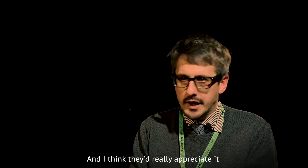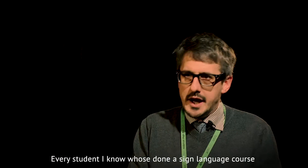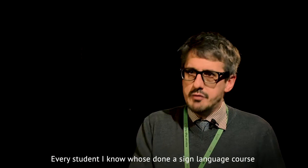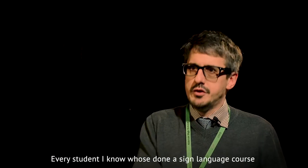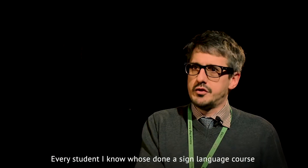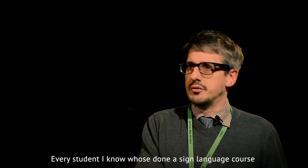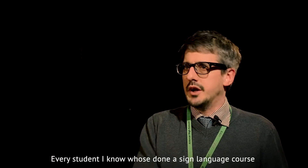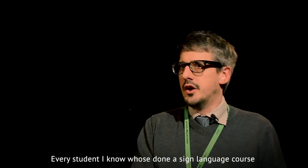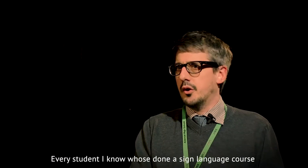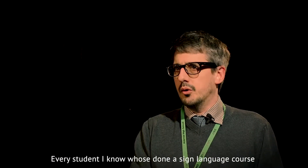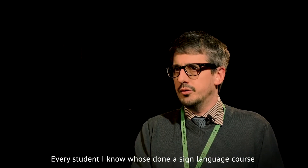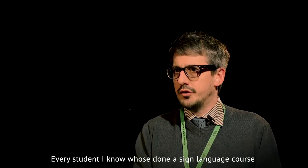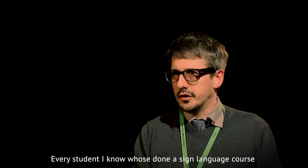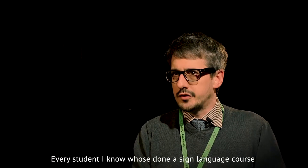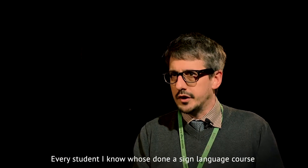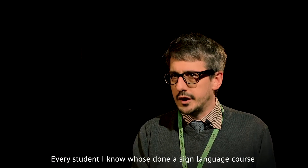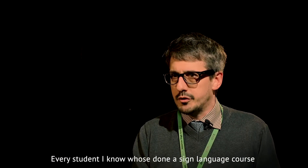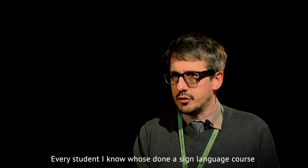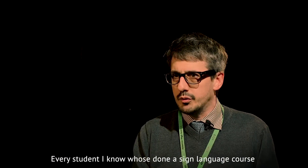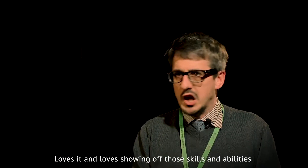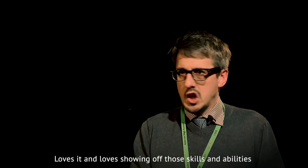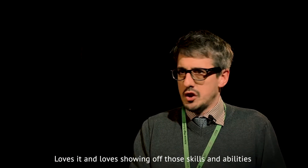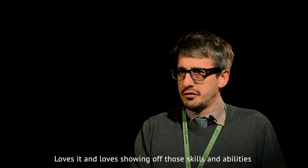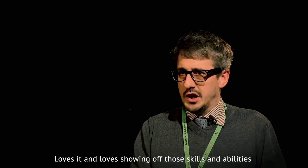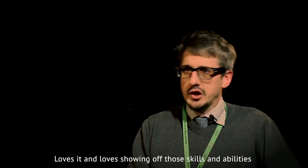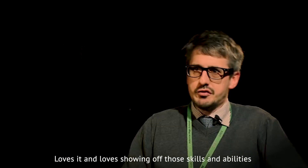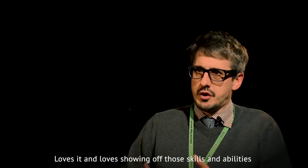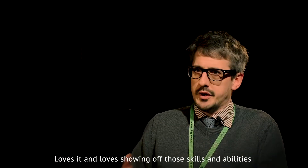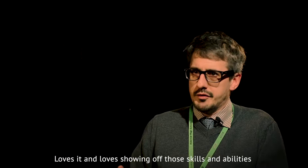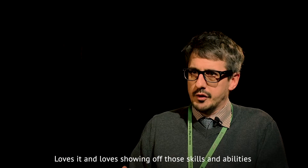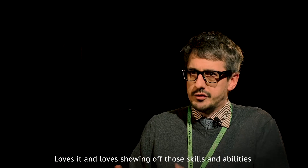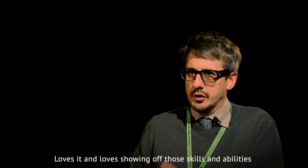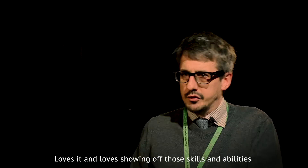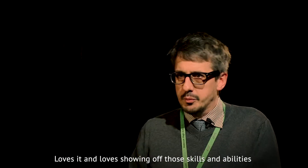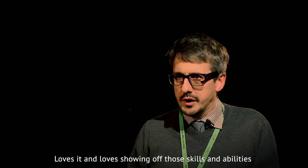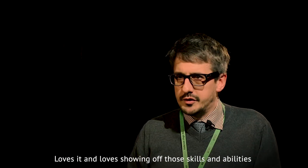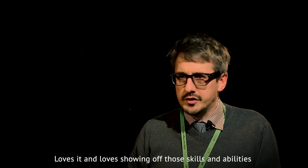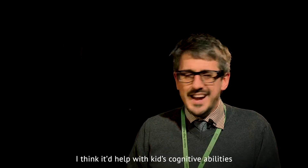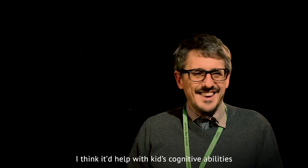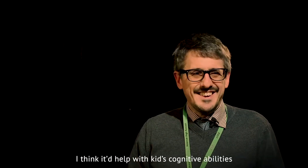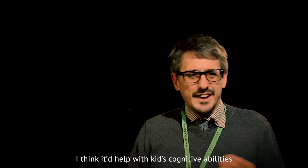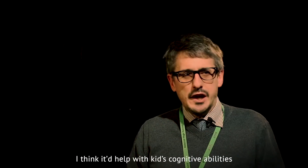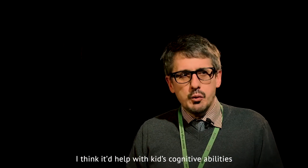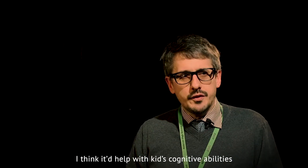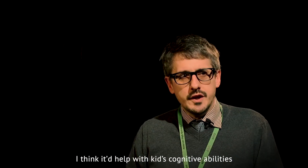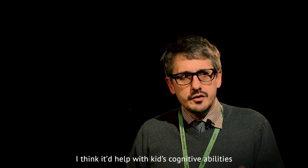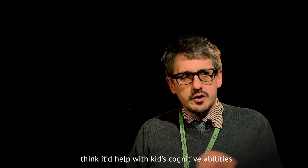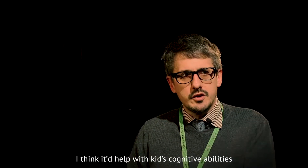it. Every student I know who's done a sign language course loves it and loves showing off those skills and abilities. I think it'd help with kids'